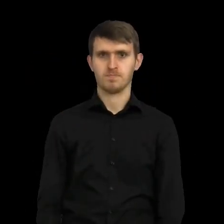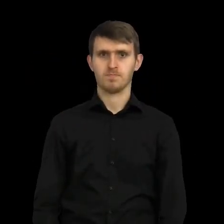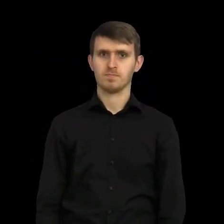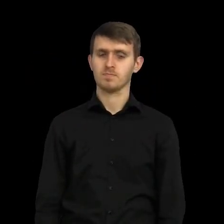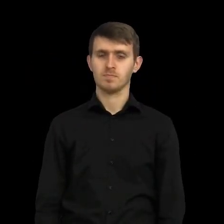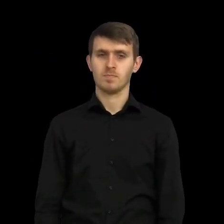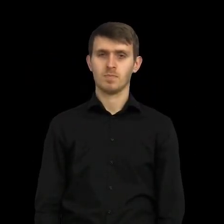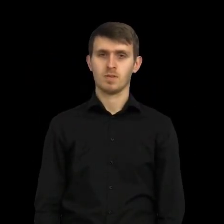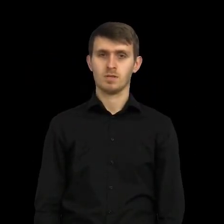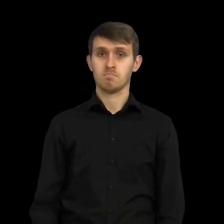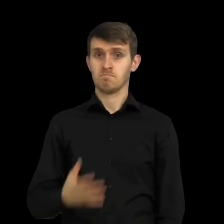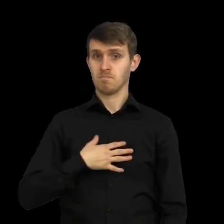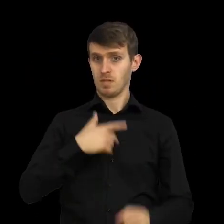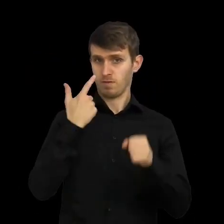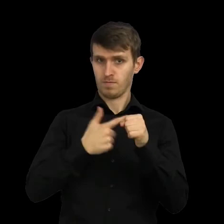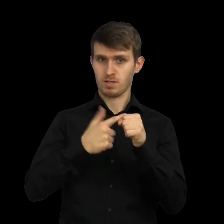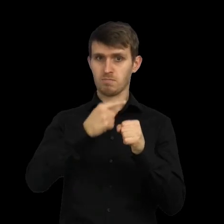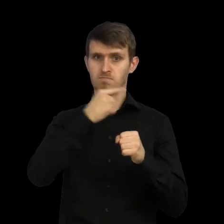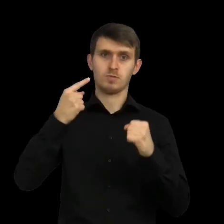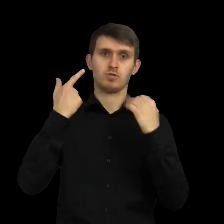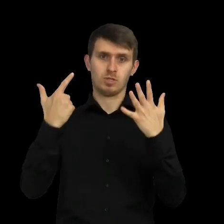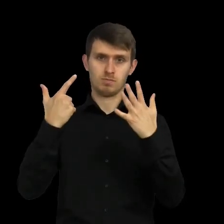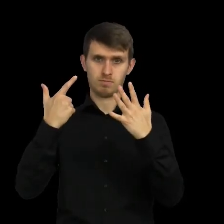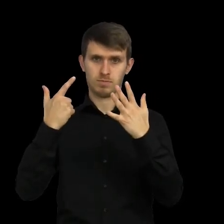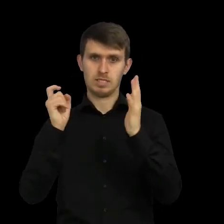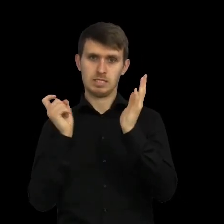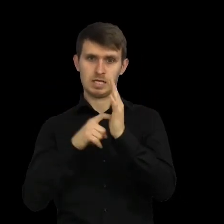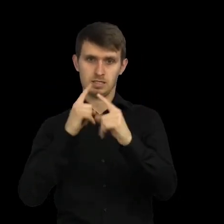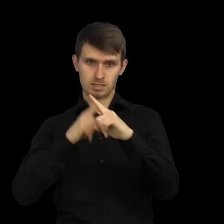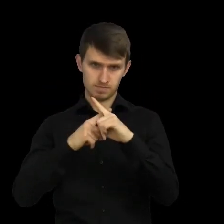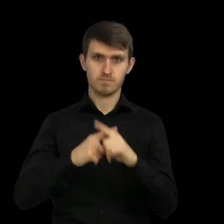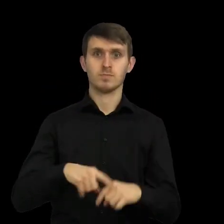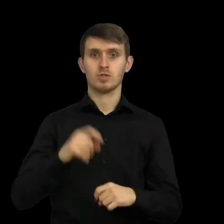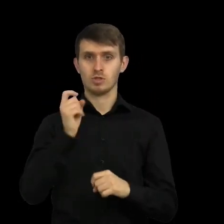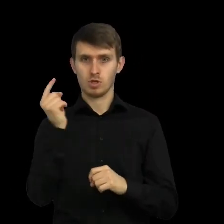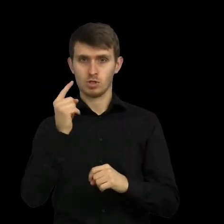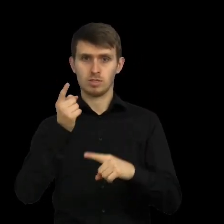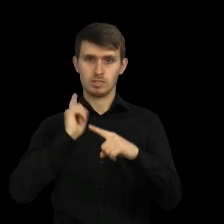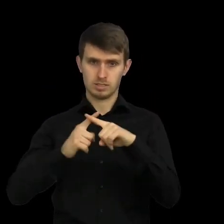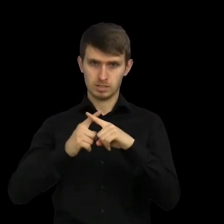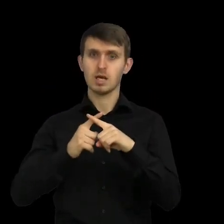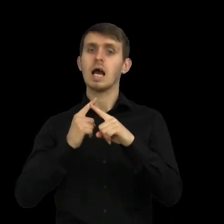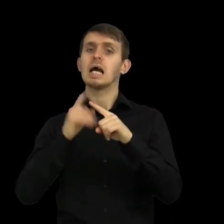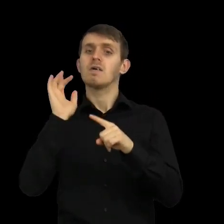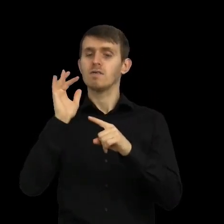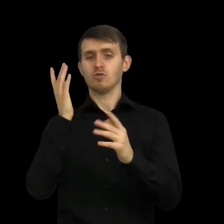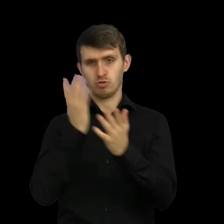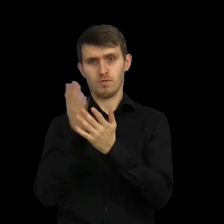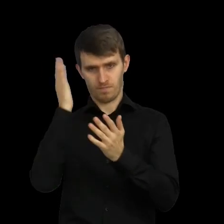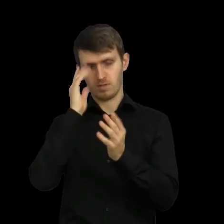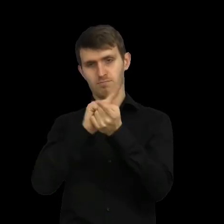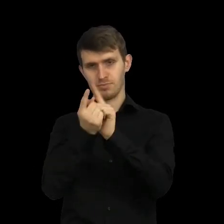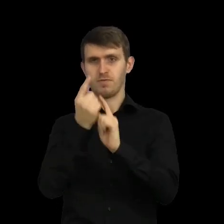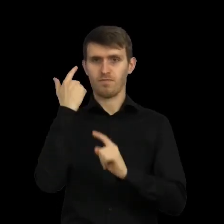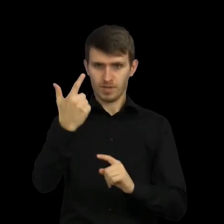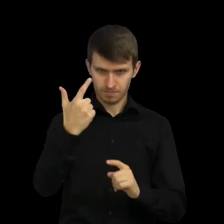equation. So we have 20 minus 7 times x. X